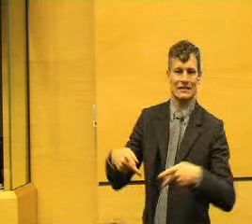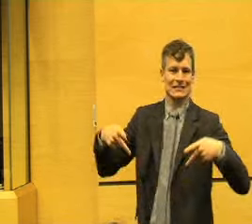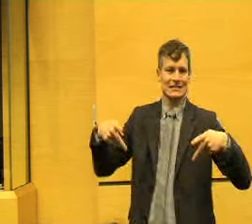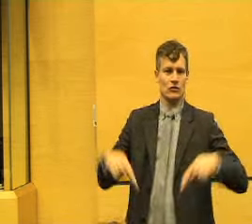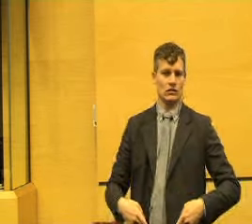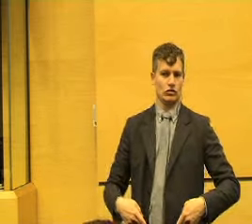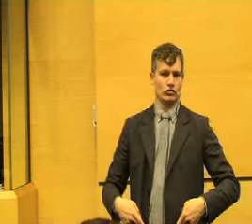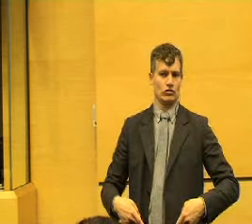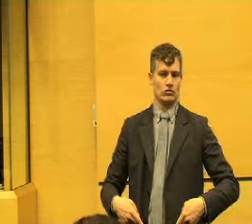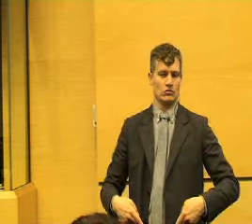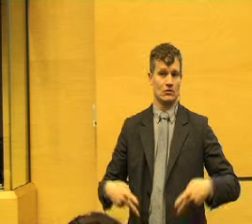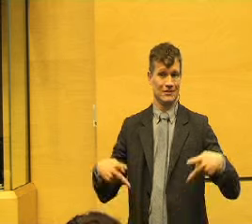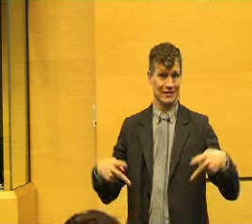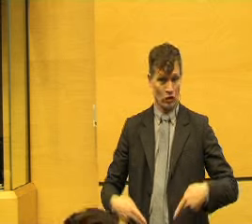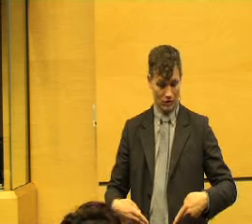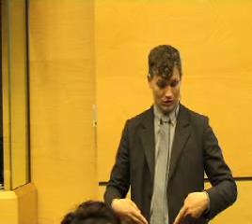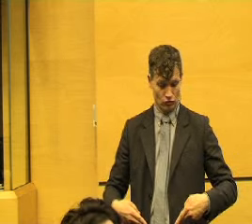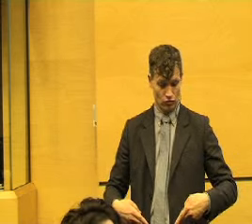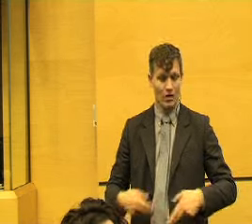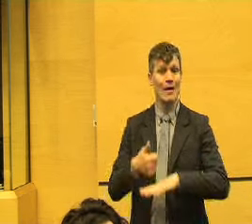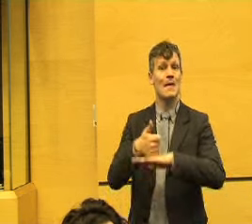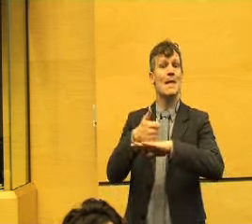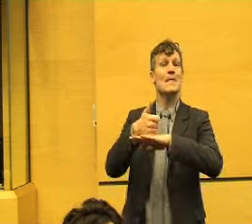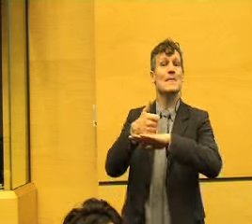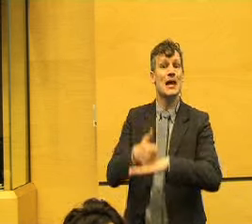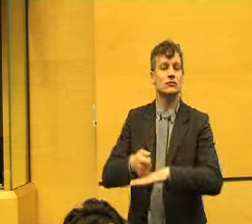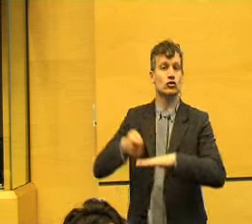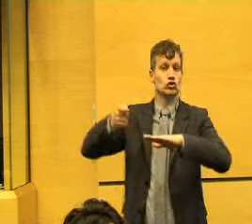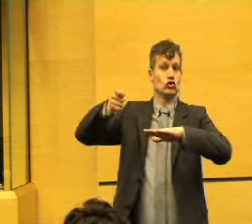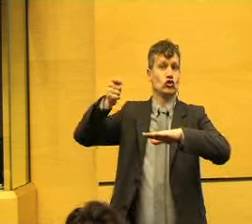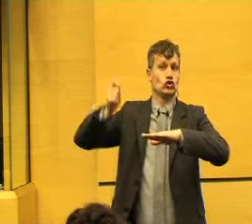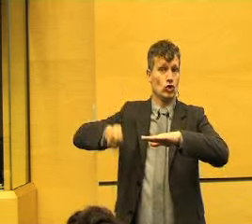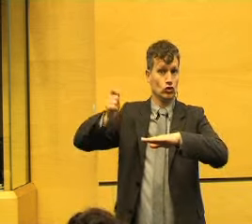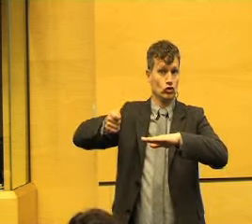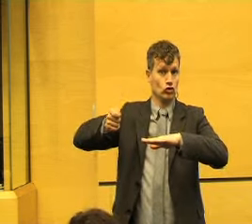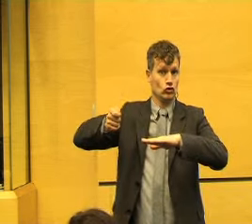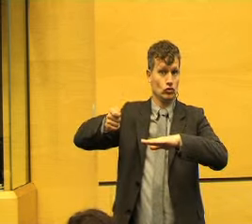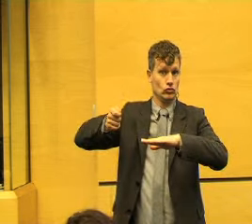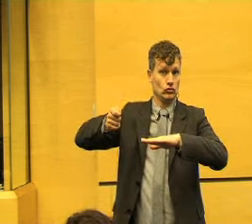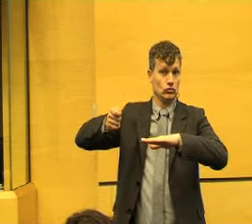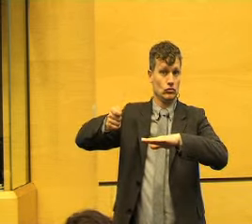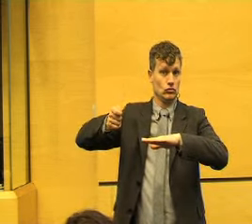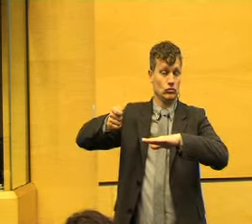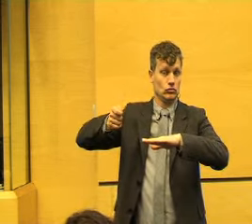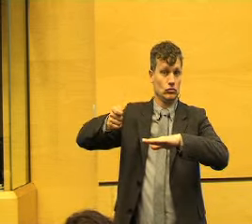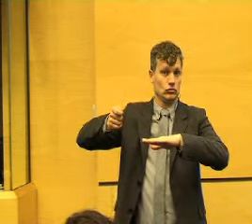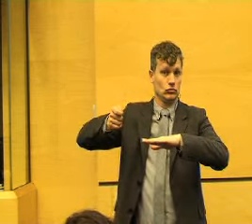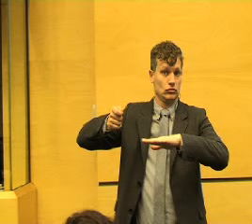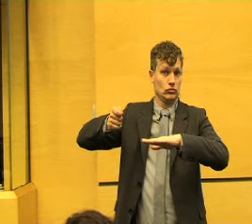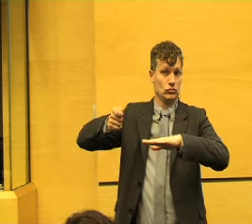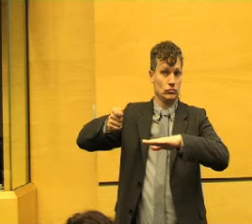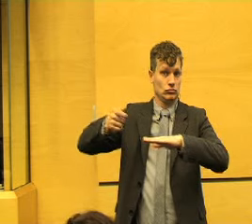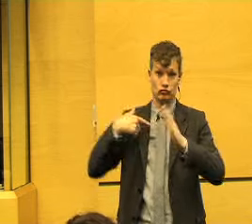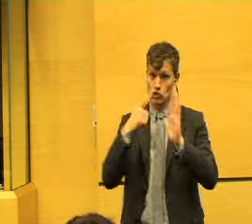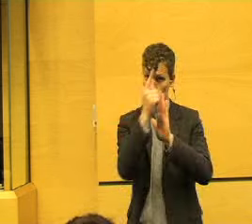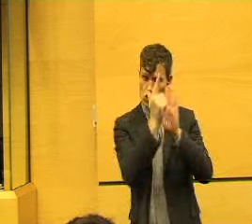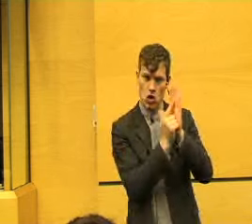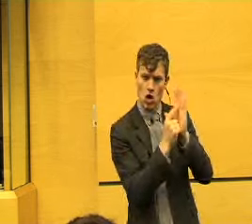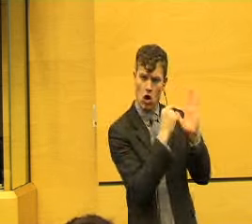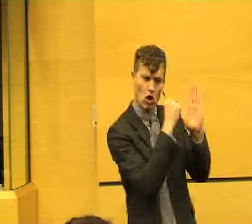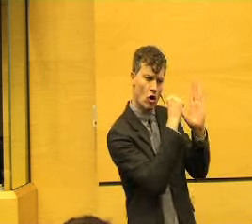is based on a judge's decision. I would like to know